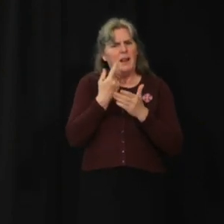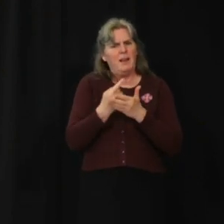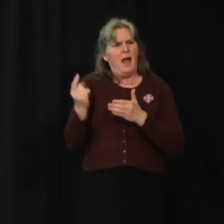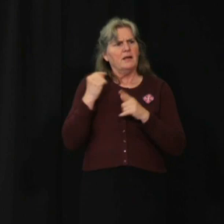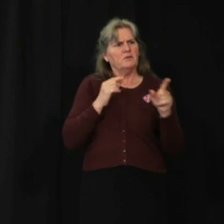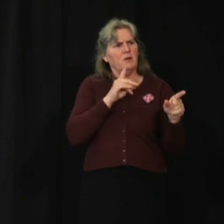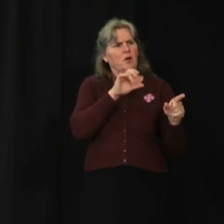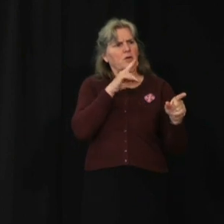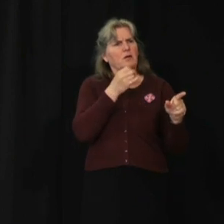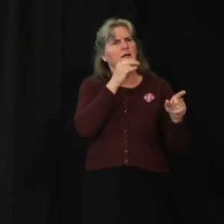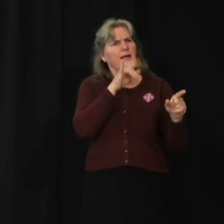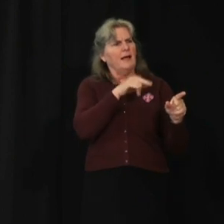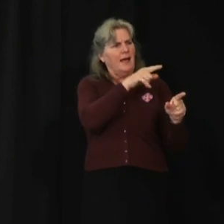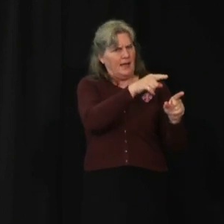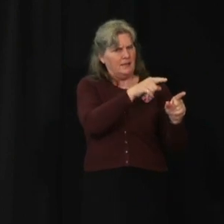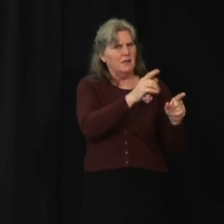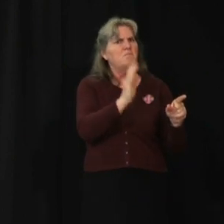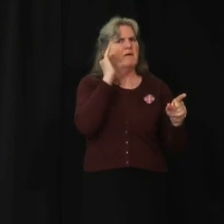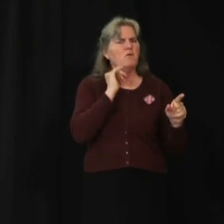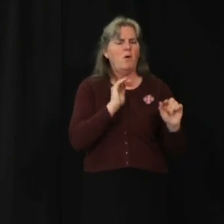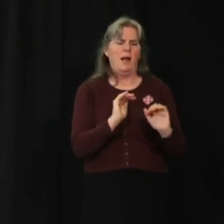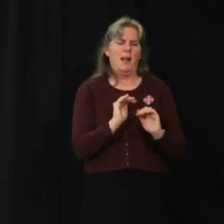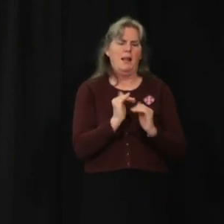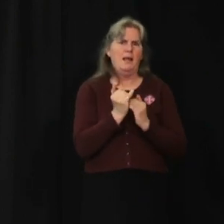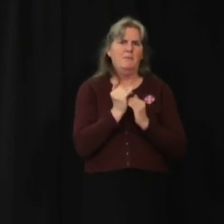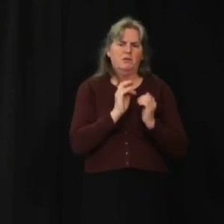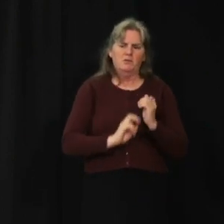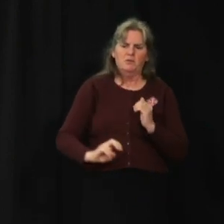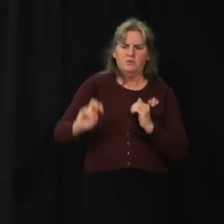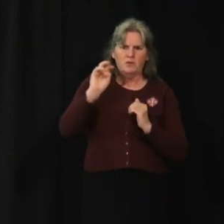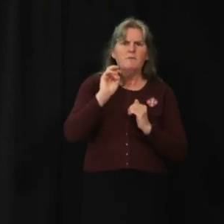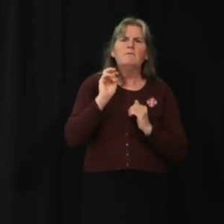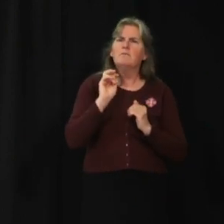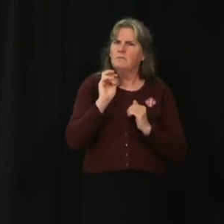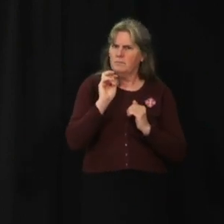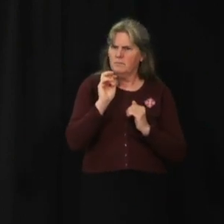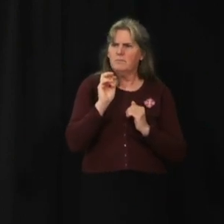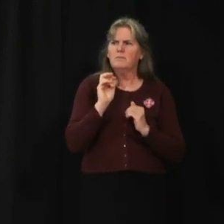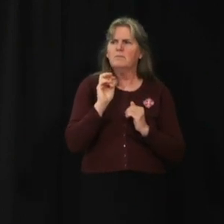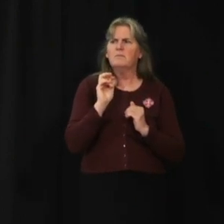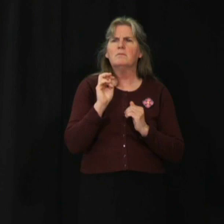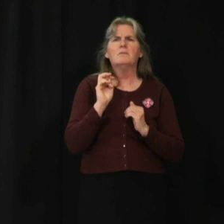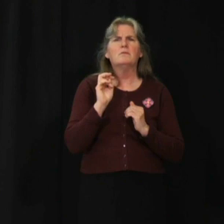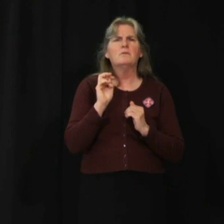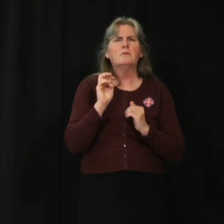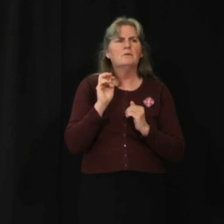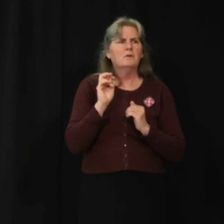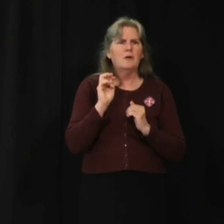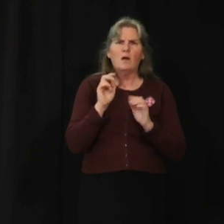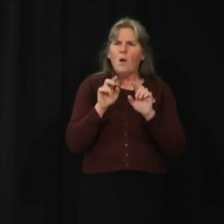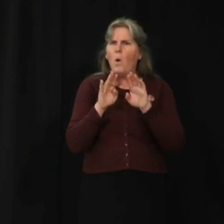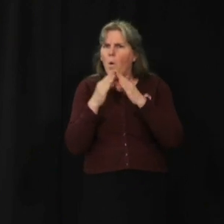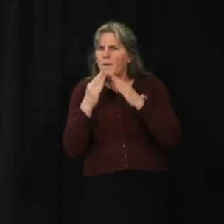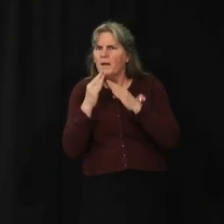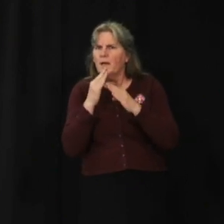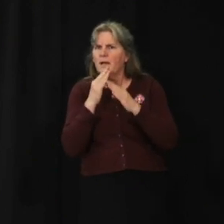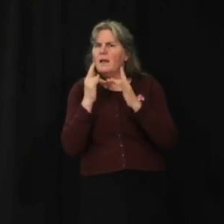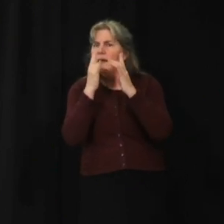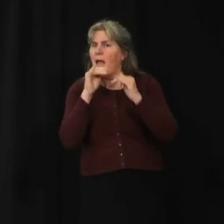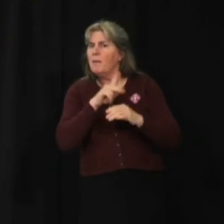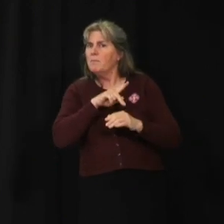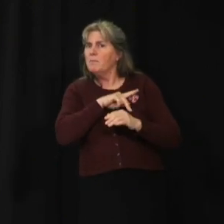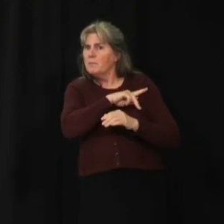from recommending to really limit your travel into the communities. Now we are looking at opening up the campgrounds, for